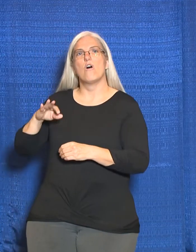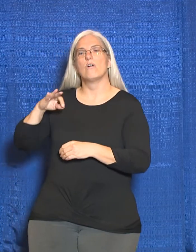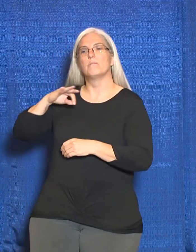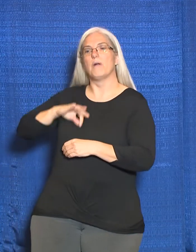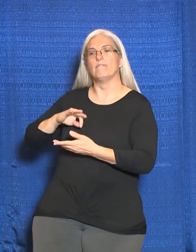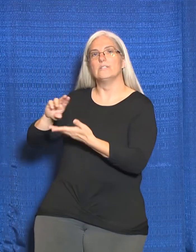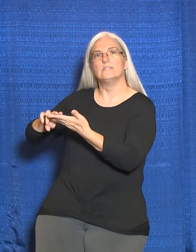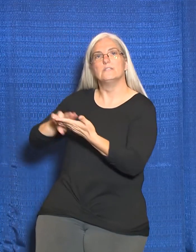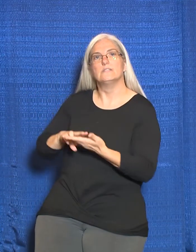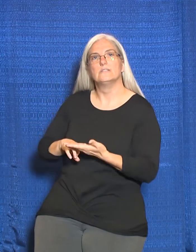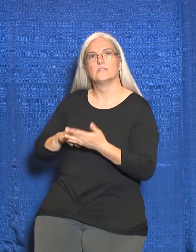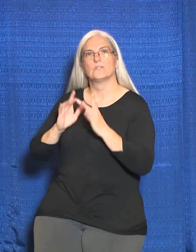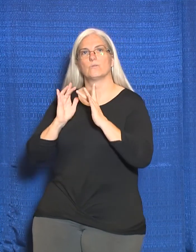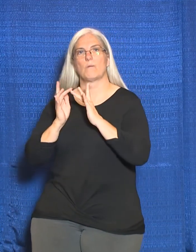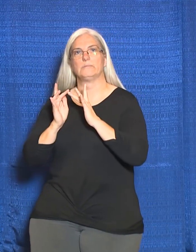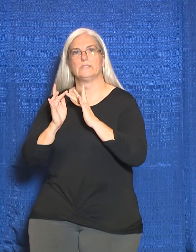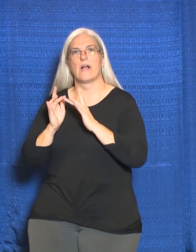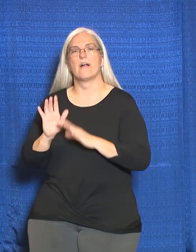websites.